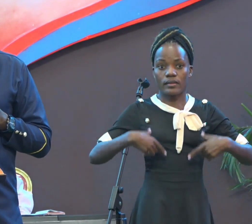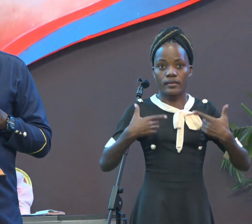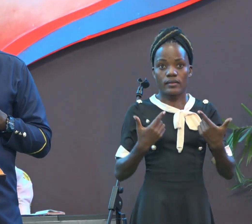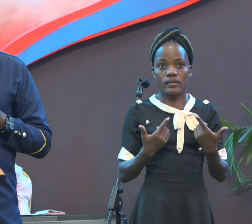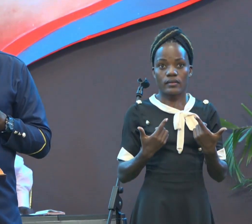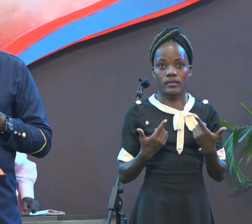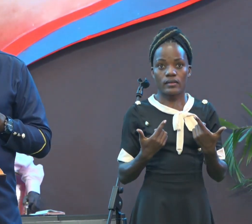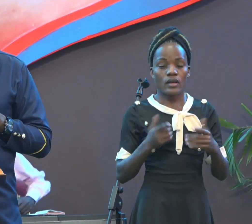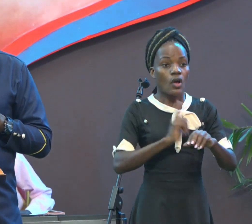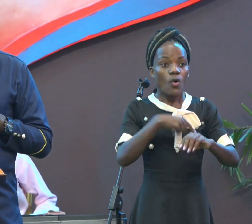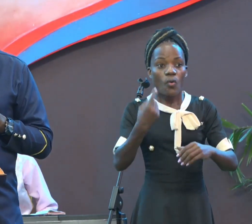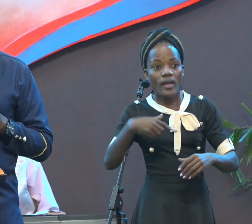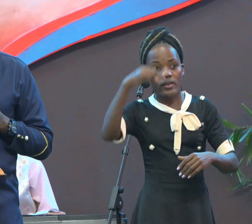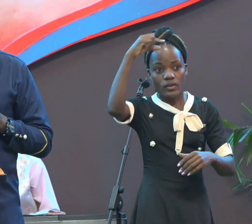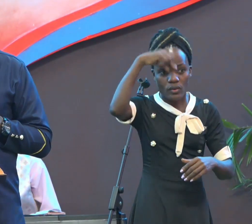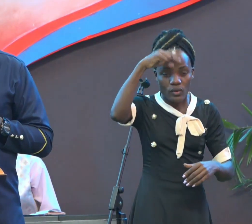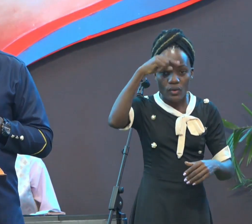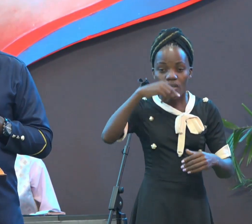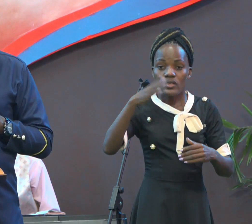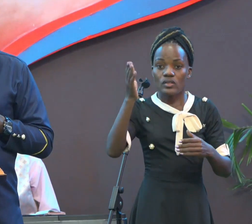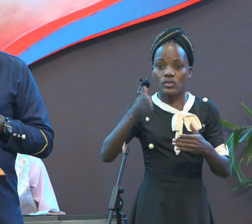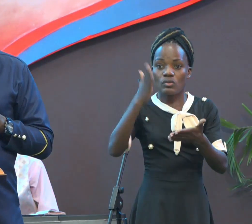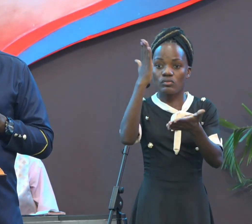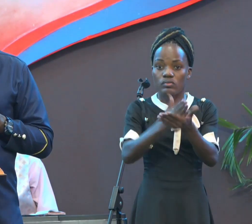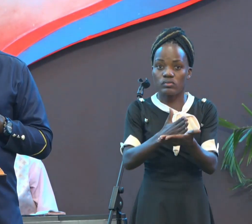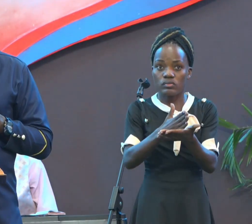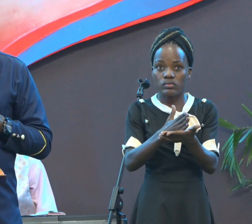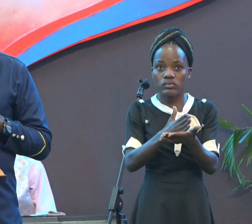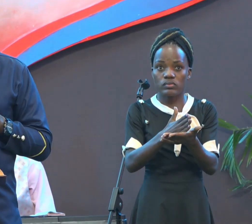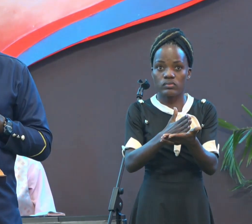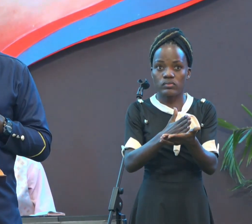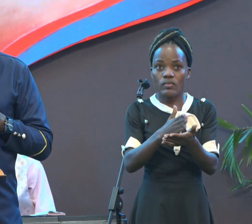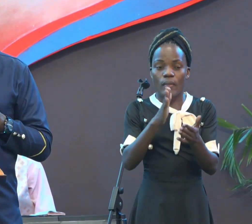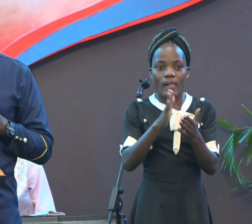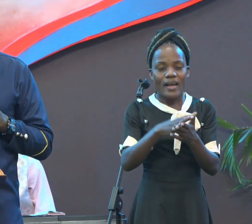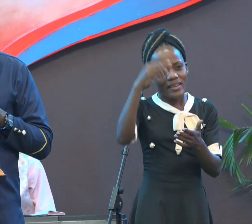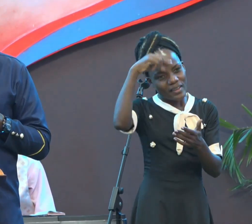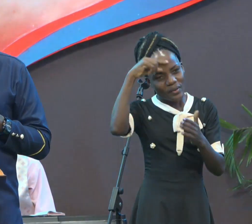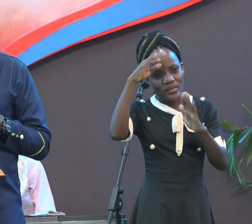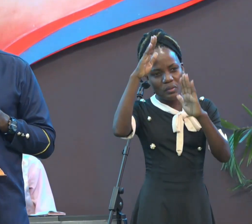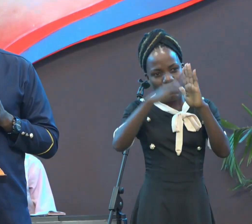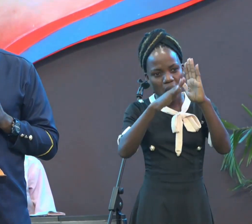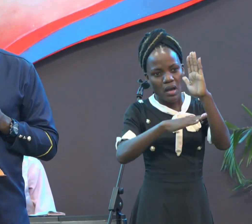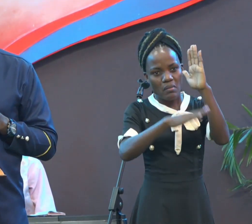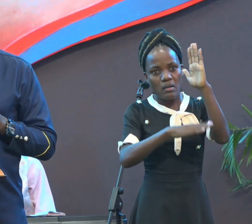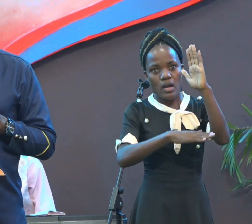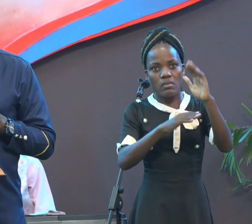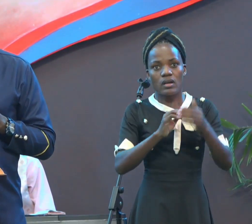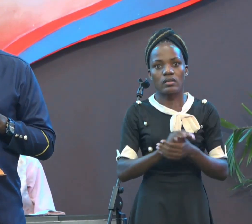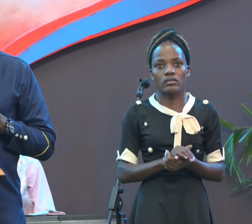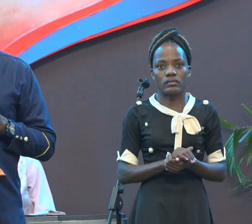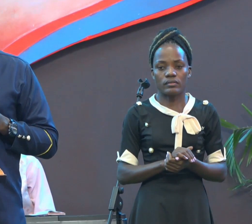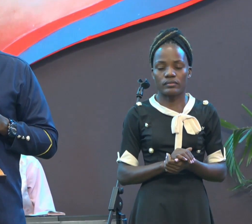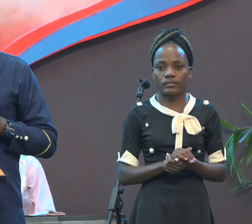Tigano nebegasirika. Even if wisdom is silenced. Negasalika kunsi. And they are covered by the